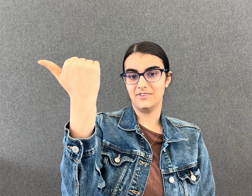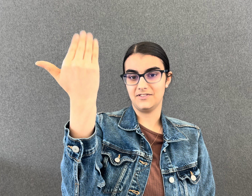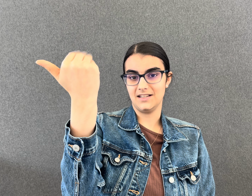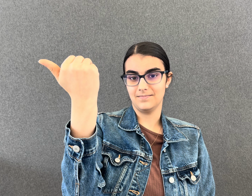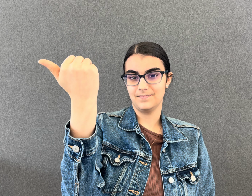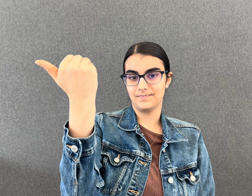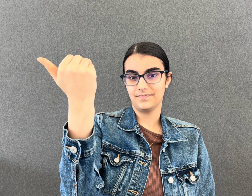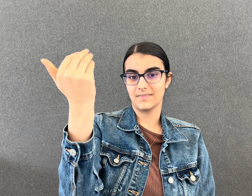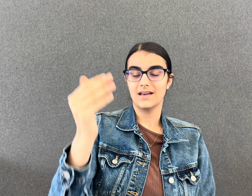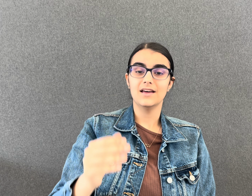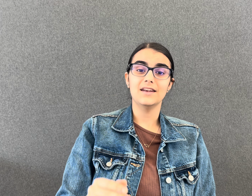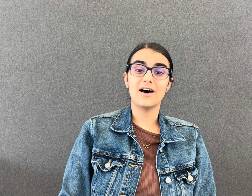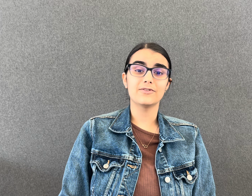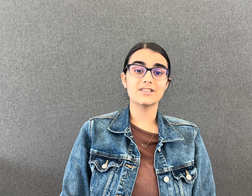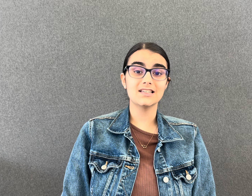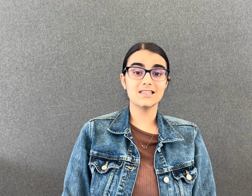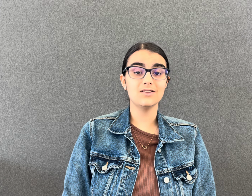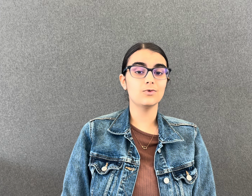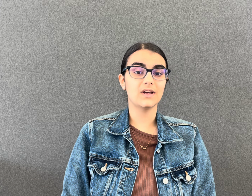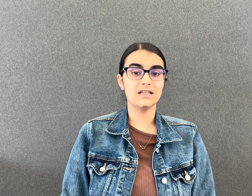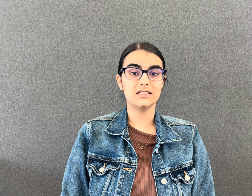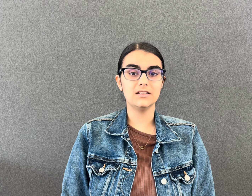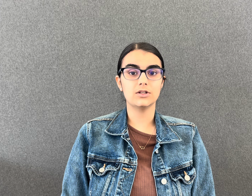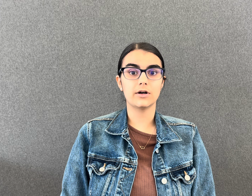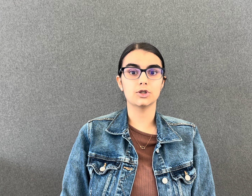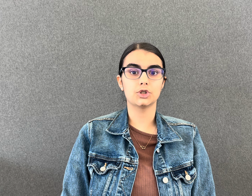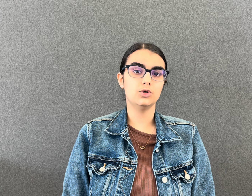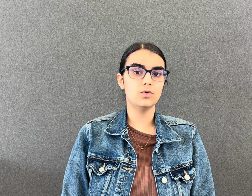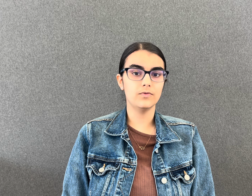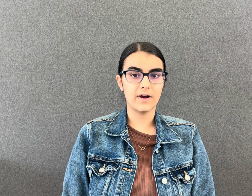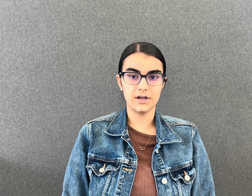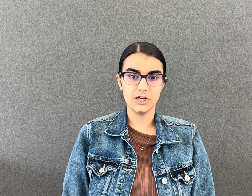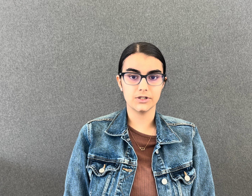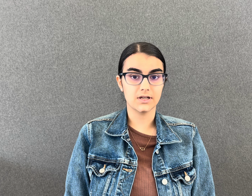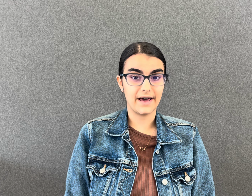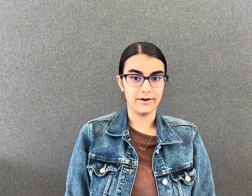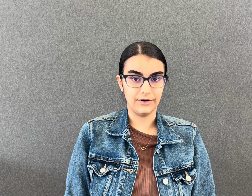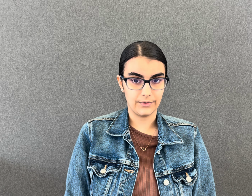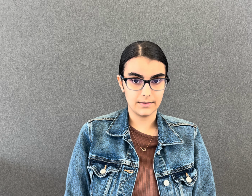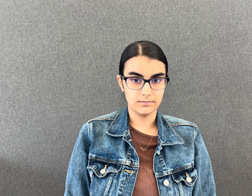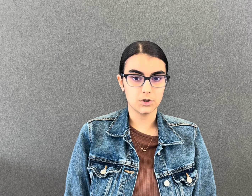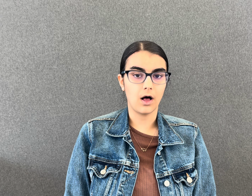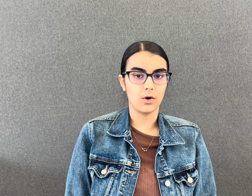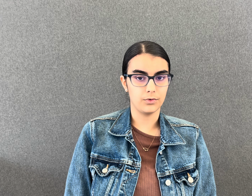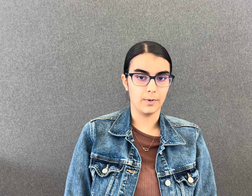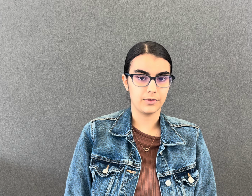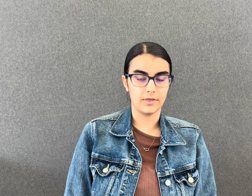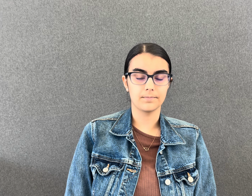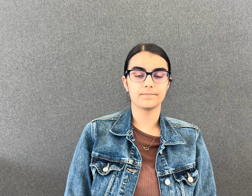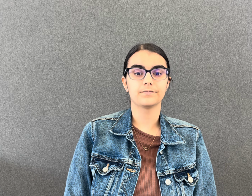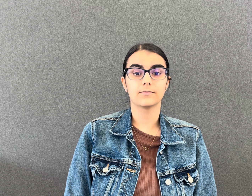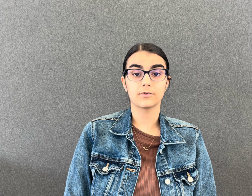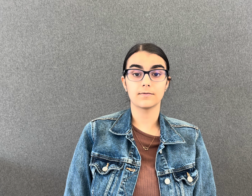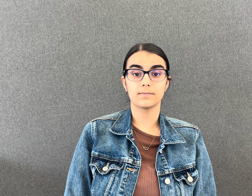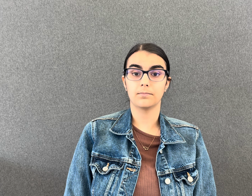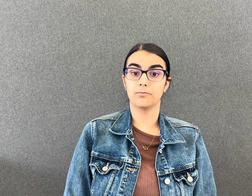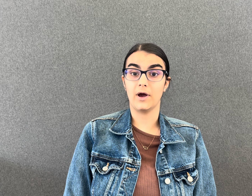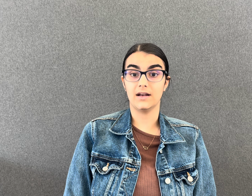15. Now for 16 through 19, there are 2 variations on how to do it. So I'll go through both of them. Way number